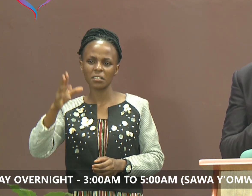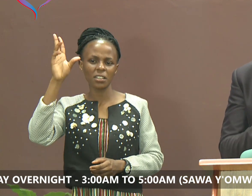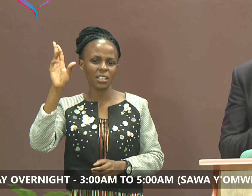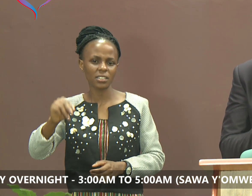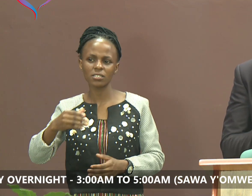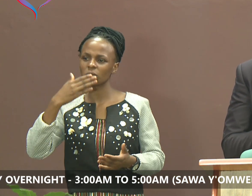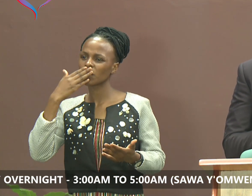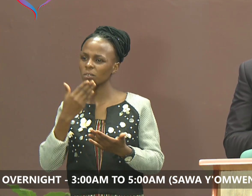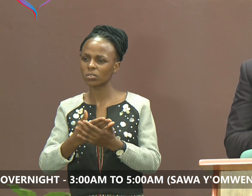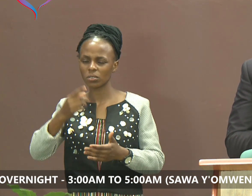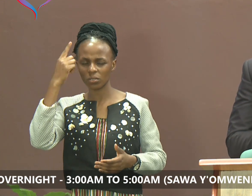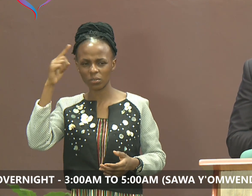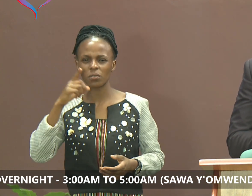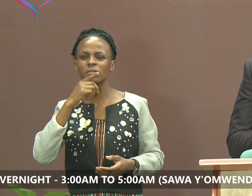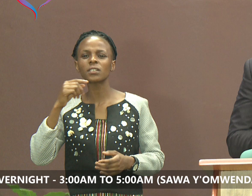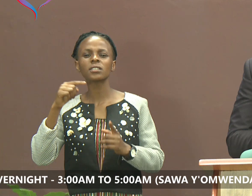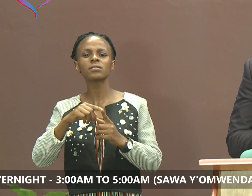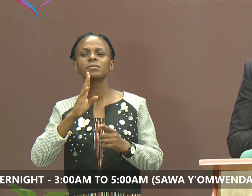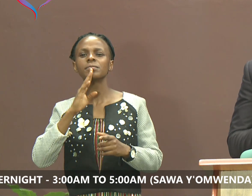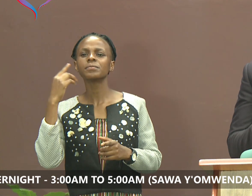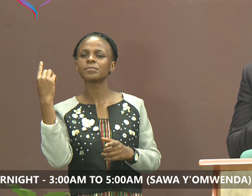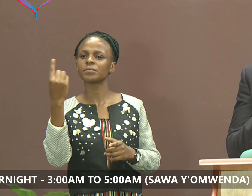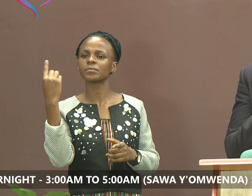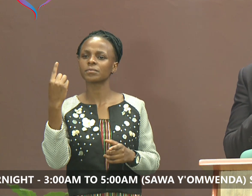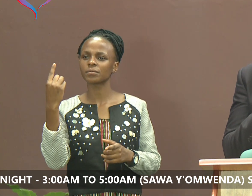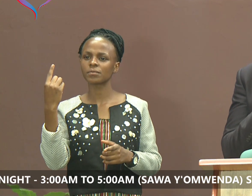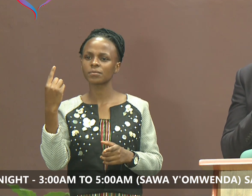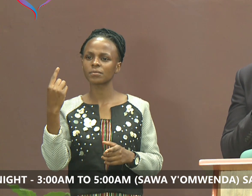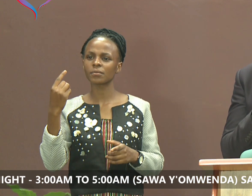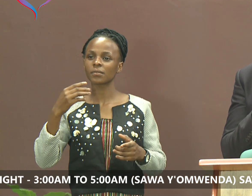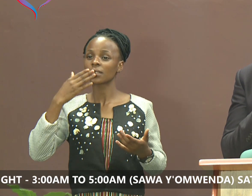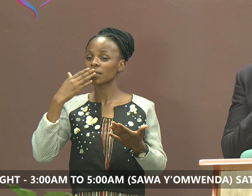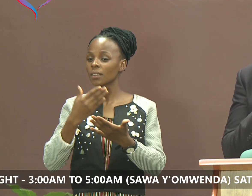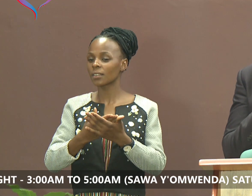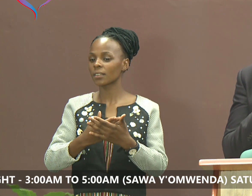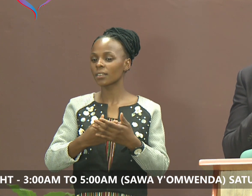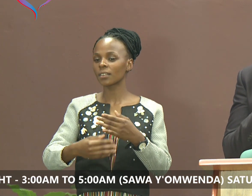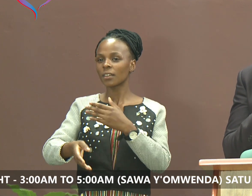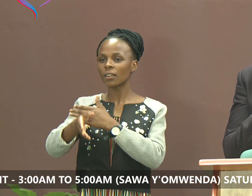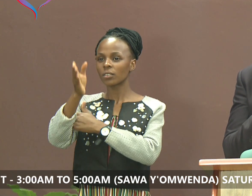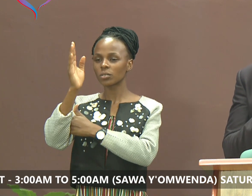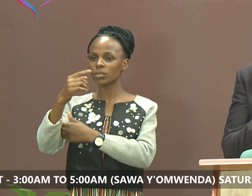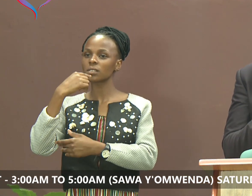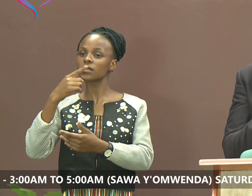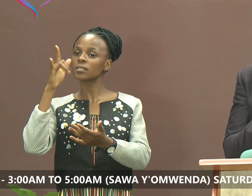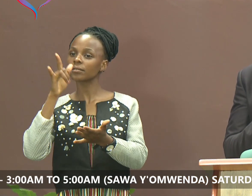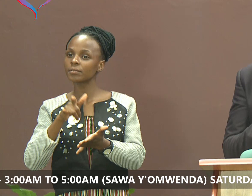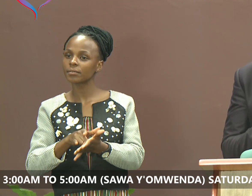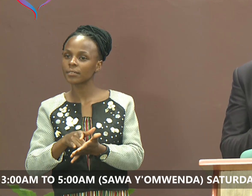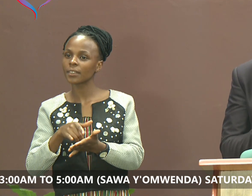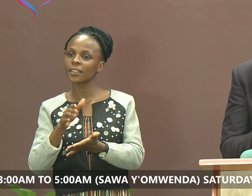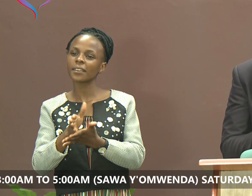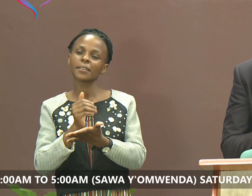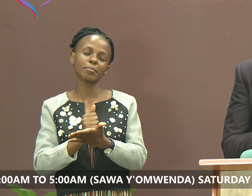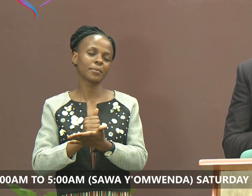be alone. N'agamba si kirungi omuntu okubeera nga yekka. It's good that God is the one who said that, because if it was man who said that, he would not have a